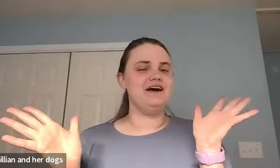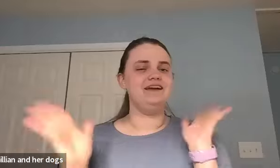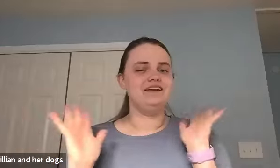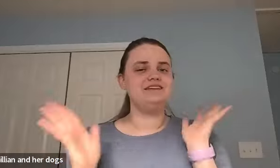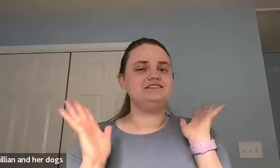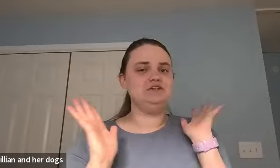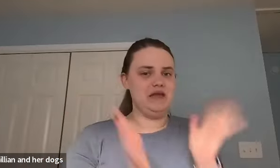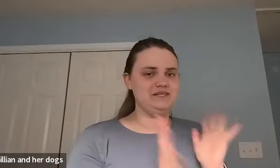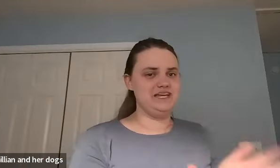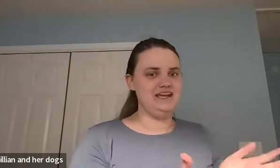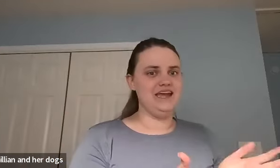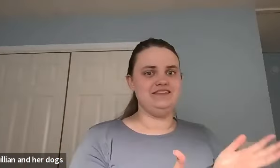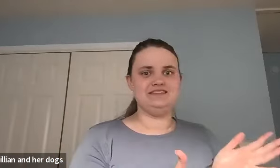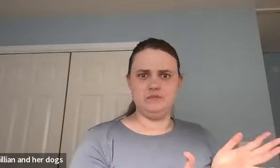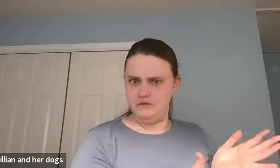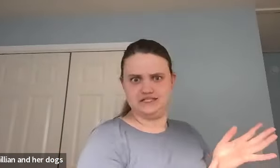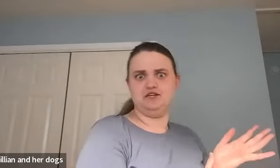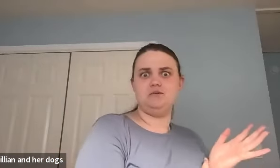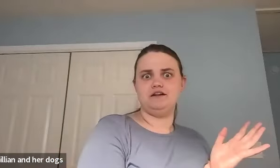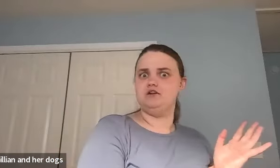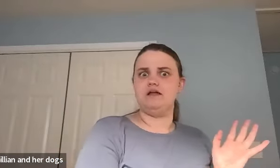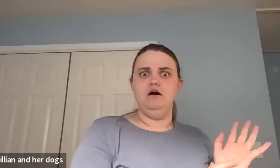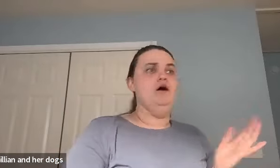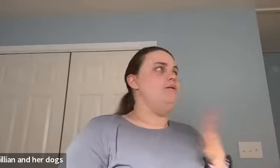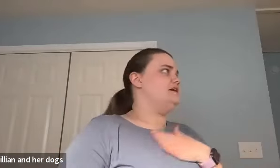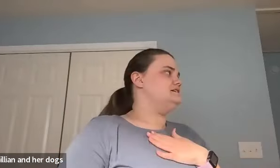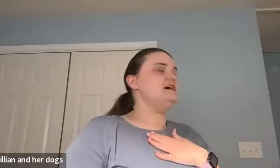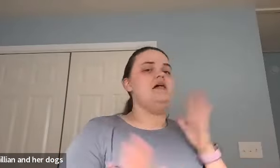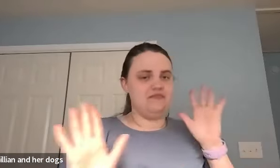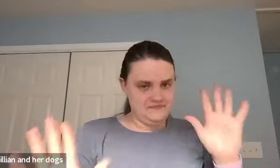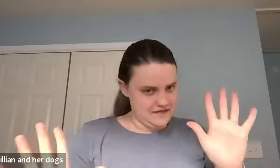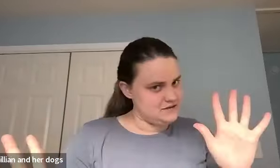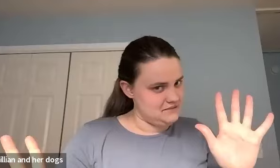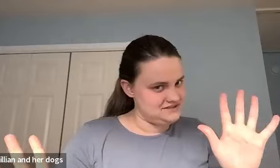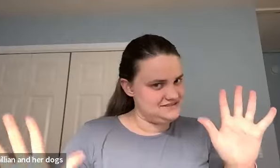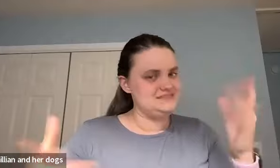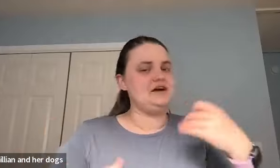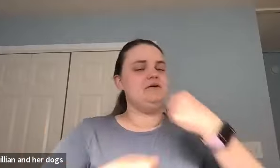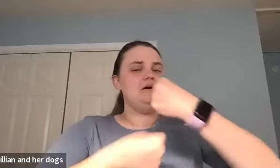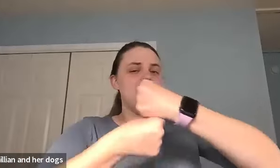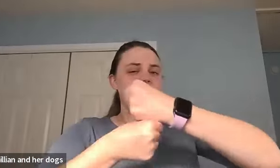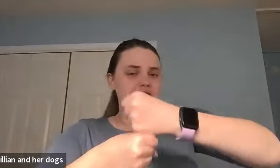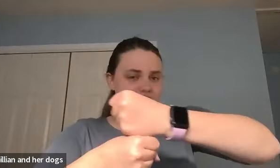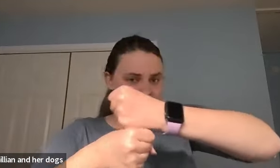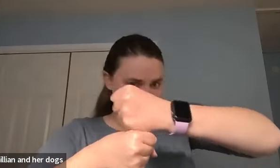in case you made a mistake and then someone looked at you weird and you're like, what did I say? That's what happened. So